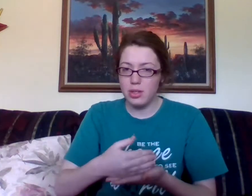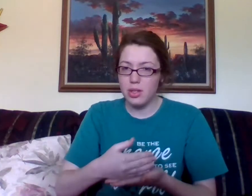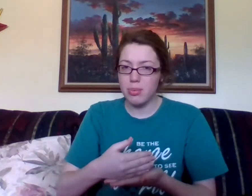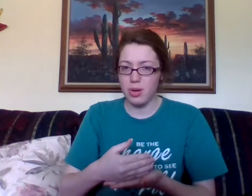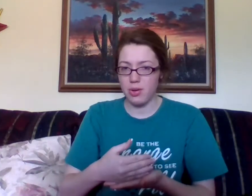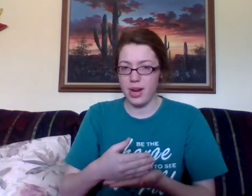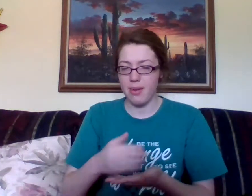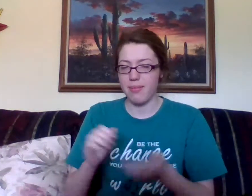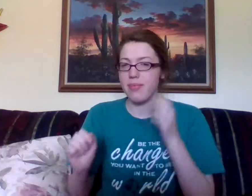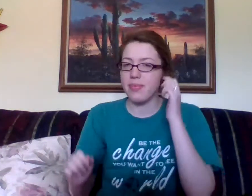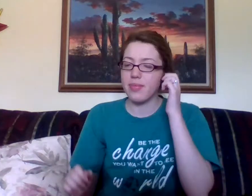computer program,